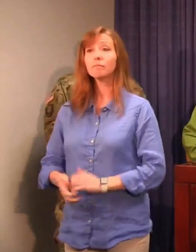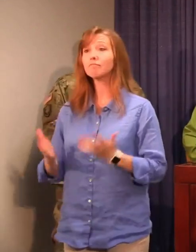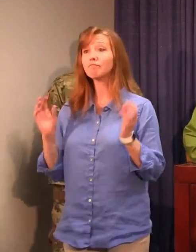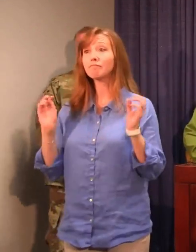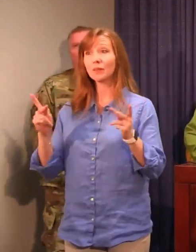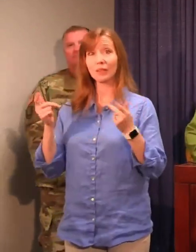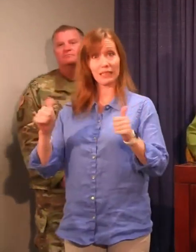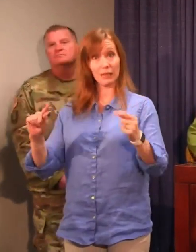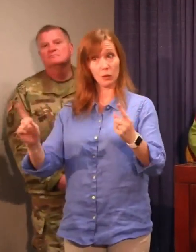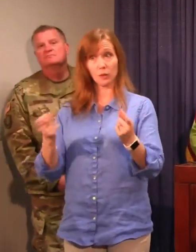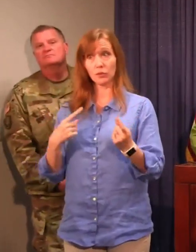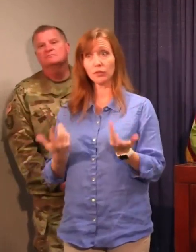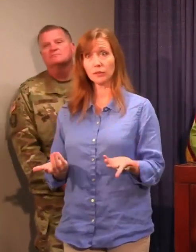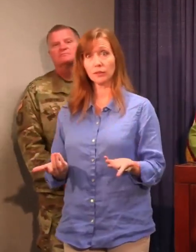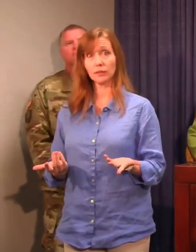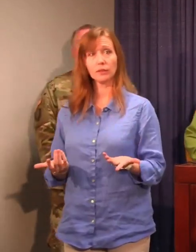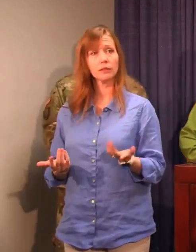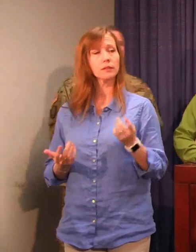questions?